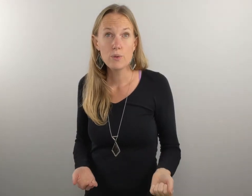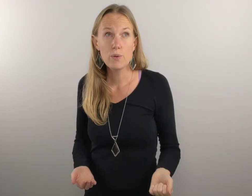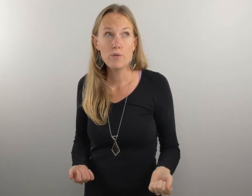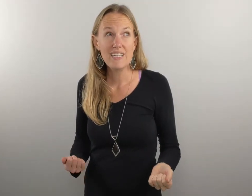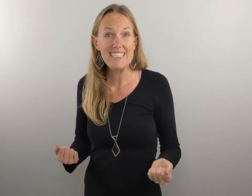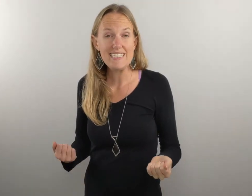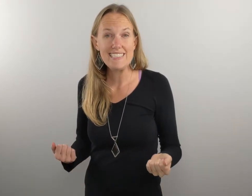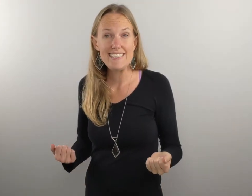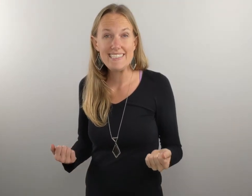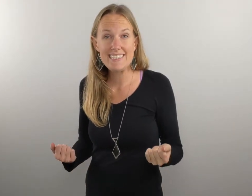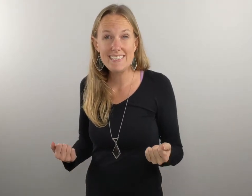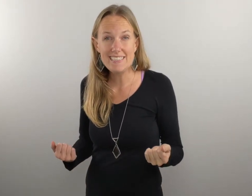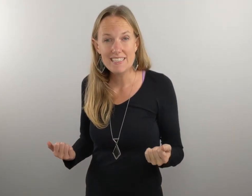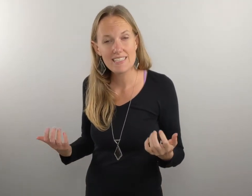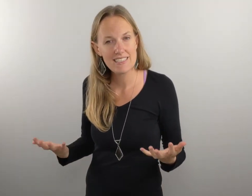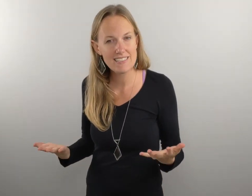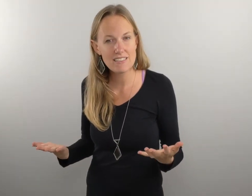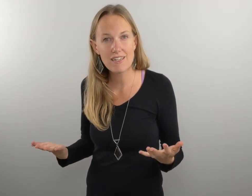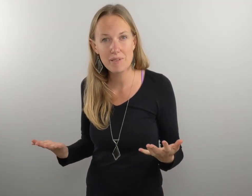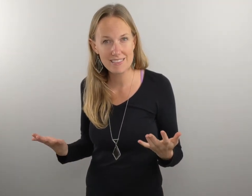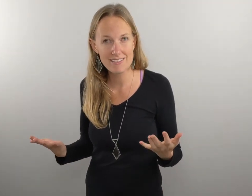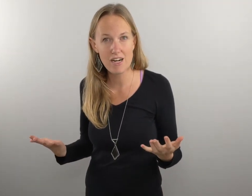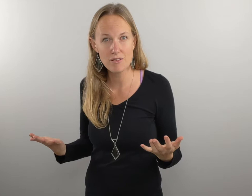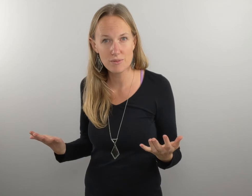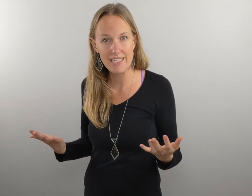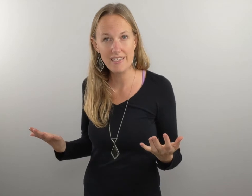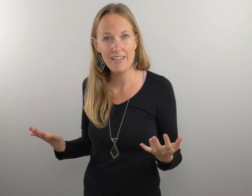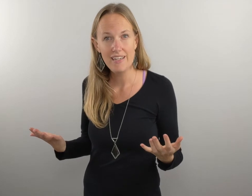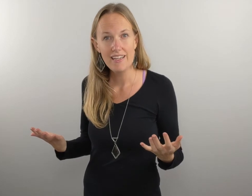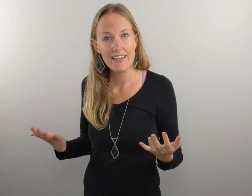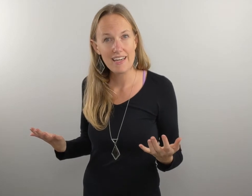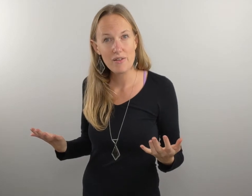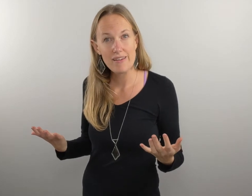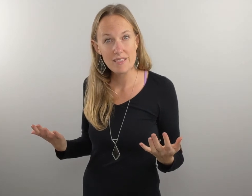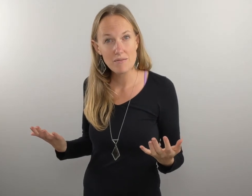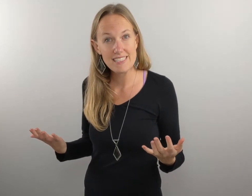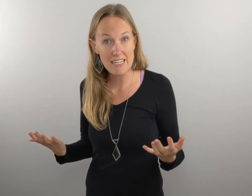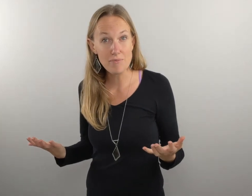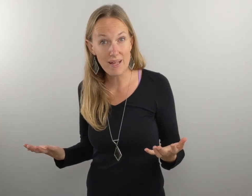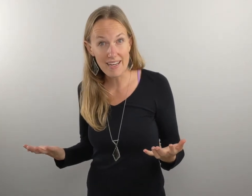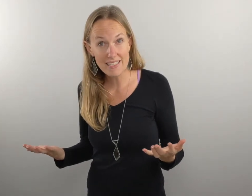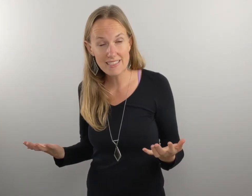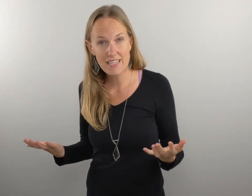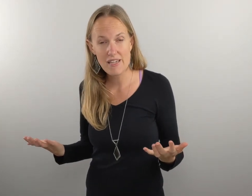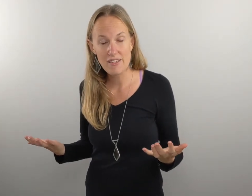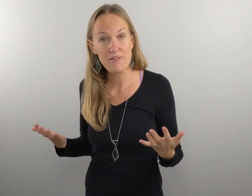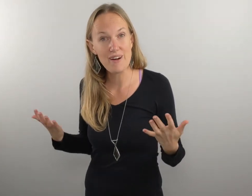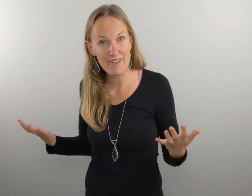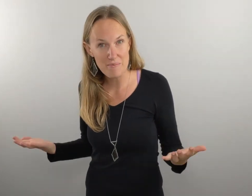So this is hard because the song was written that if someone was deaf-blind, you would call them dumb